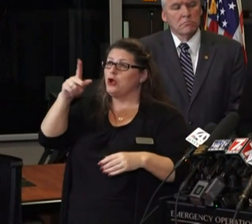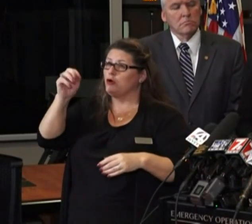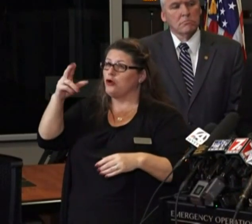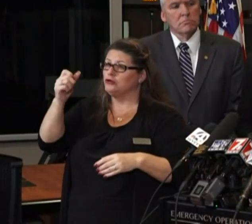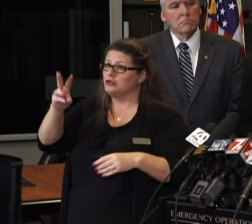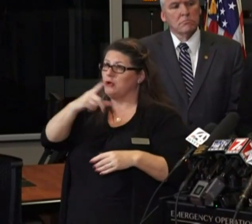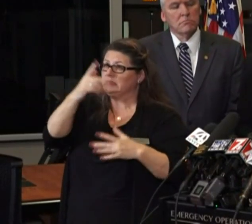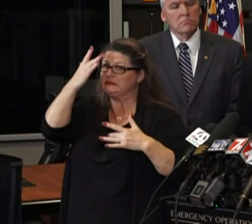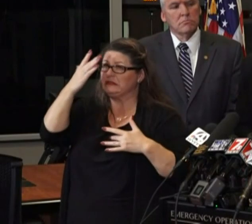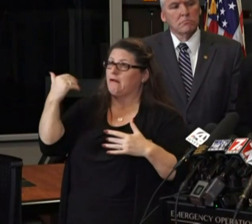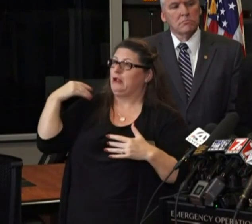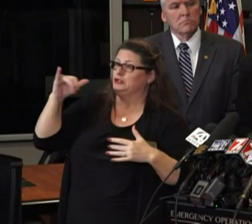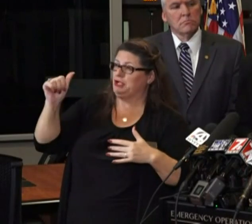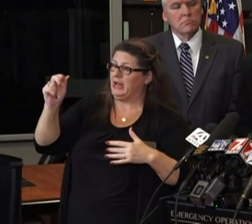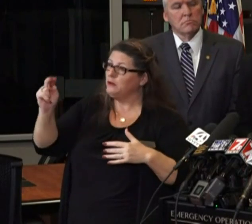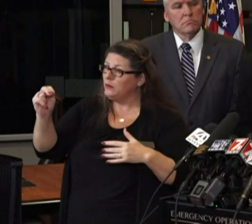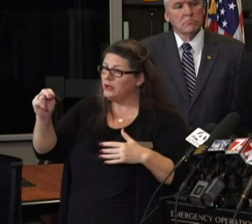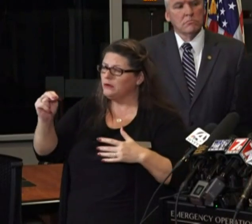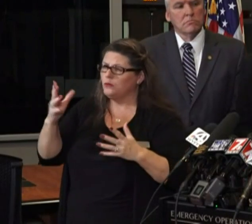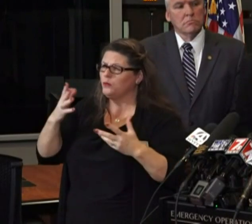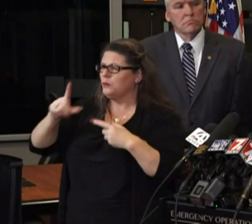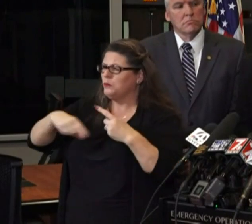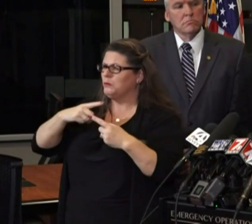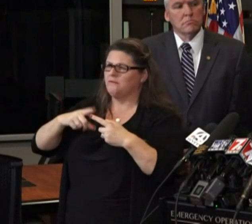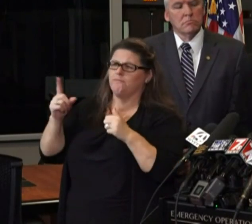was, it was in,